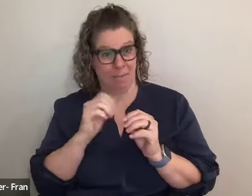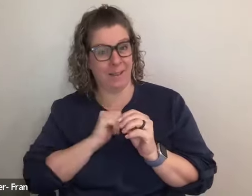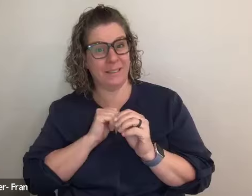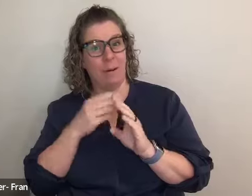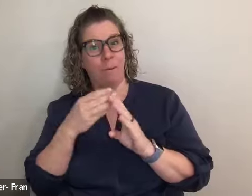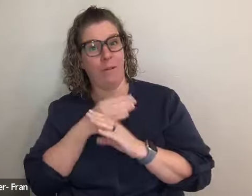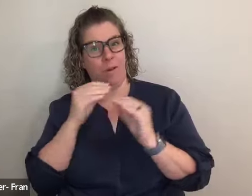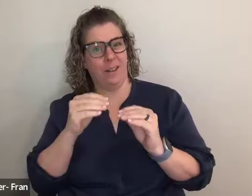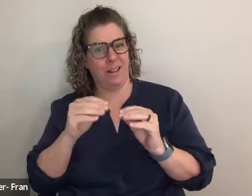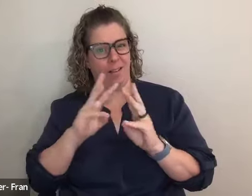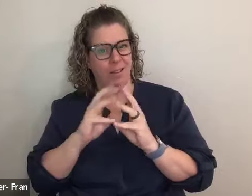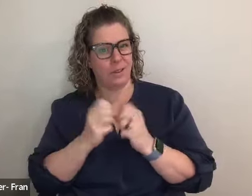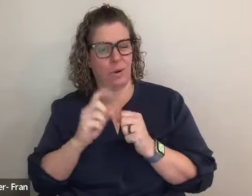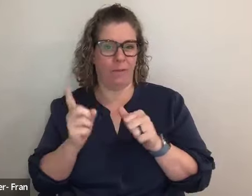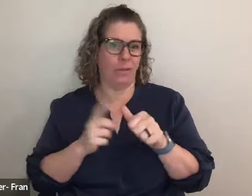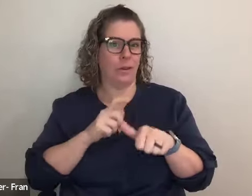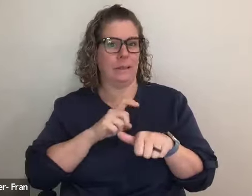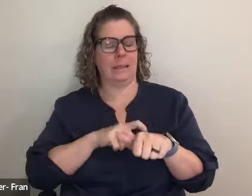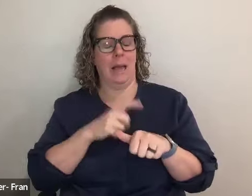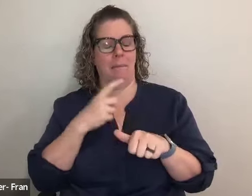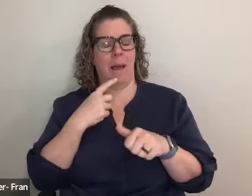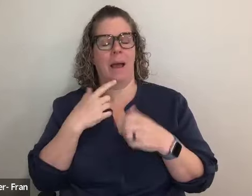get my parasympathetic nervous system online.